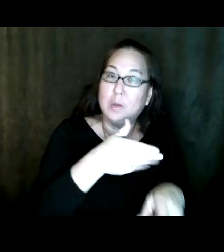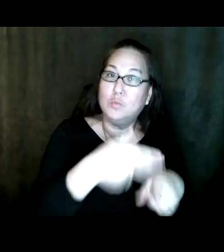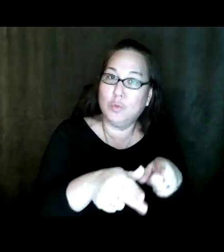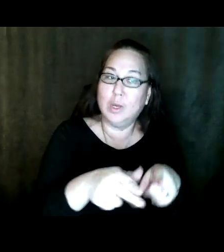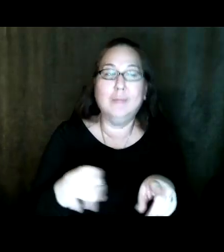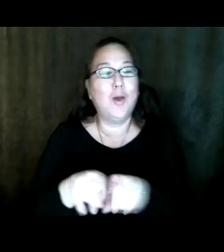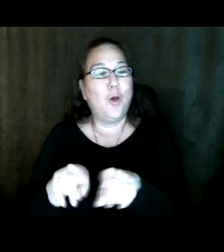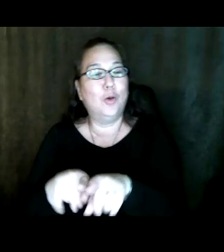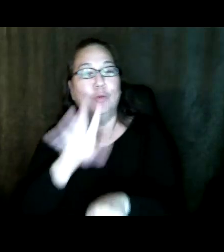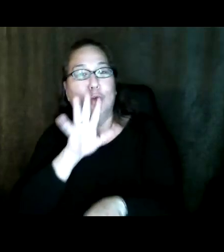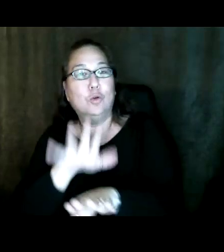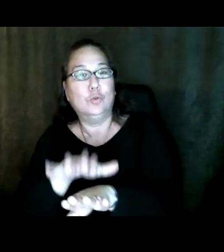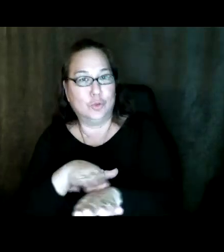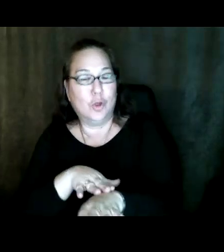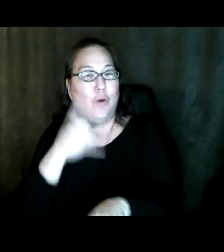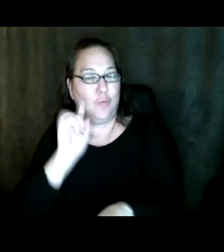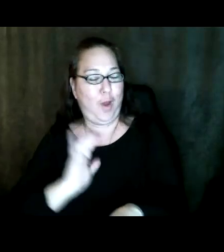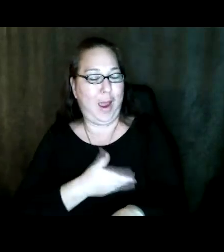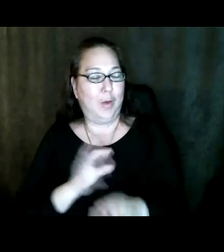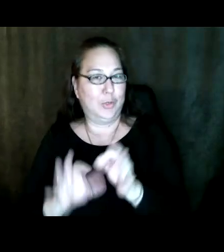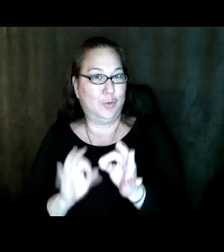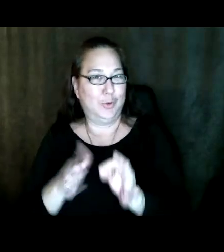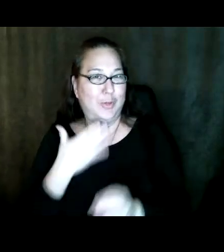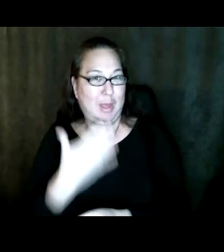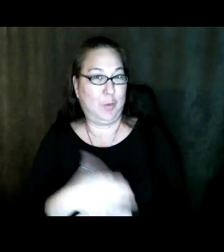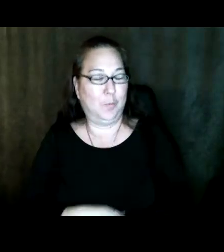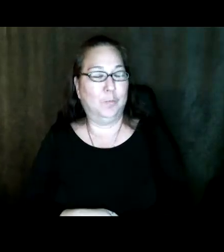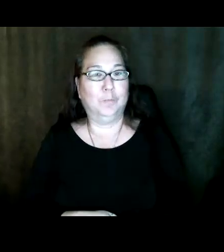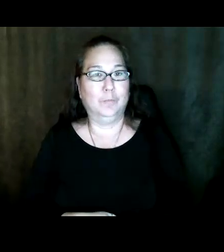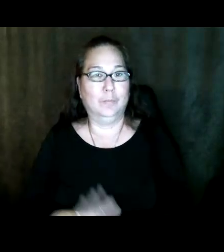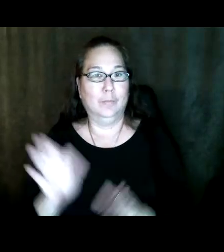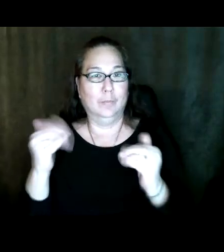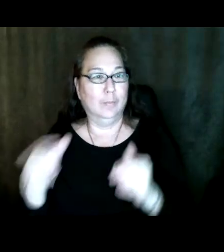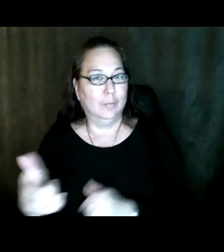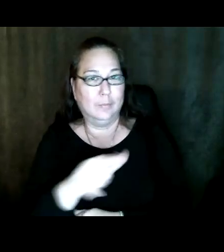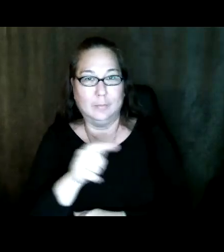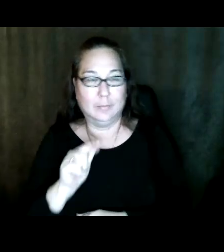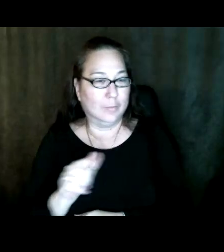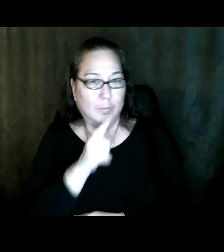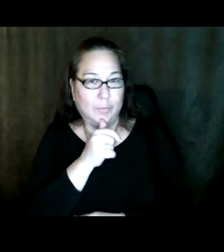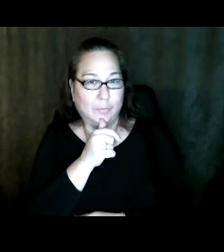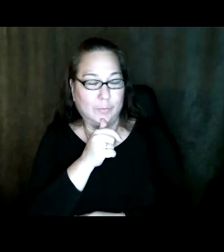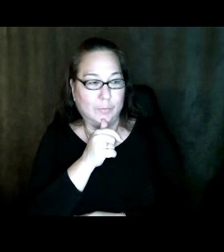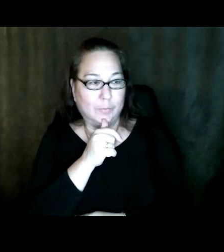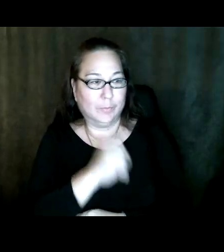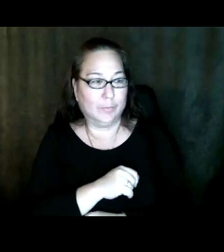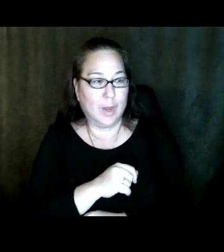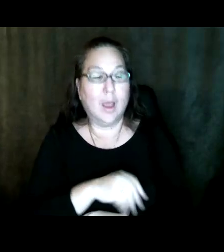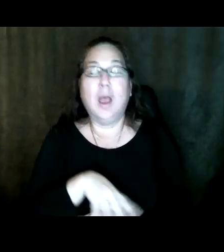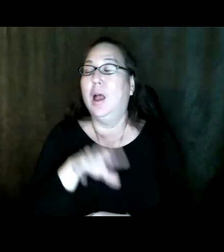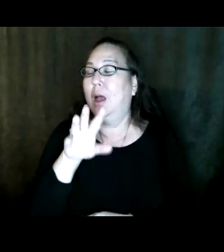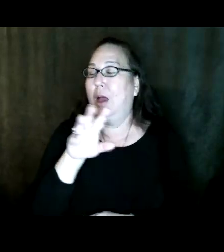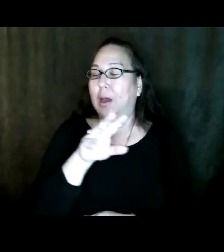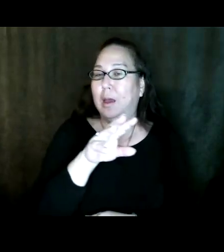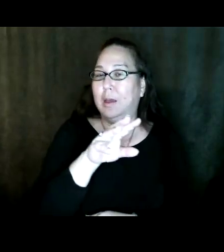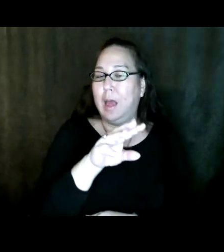Sure. Okay, we'll start here and go there. Thank you for the report,